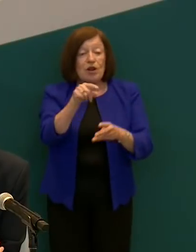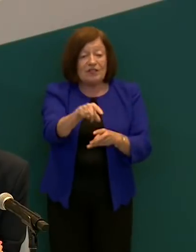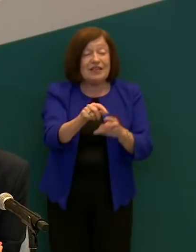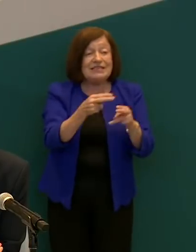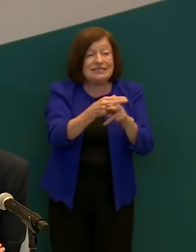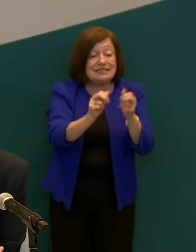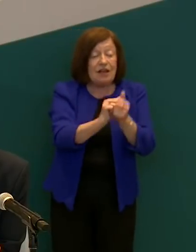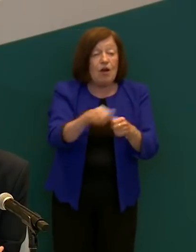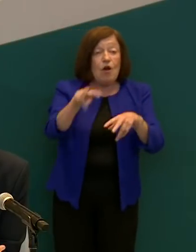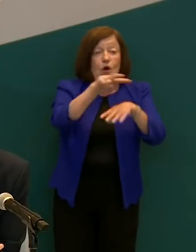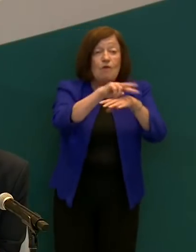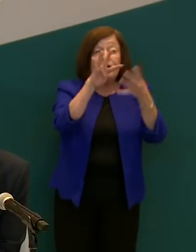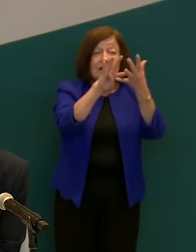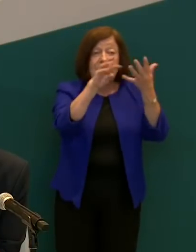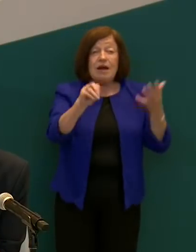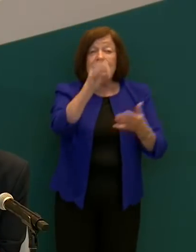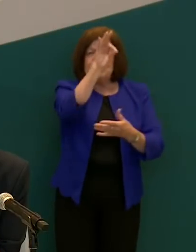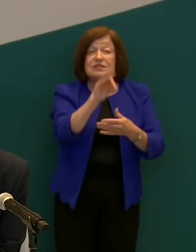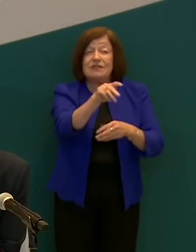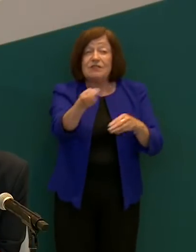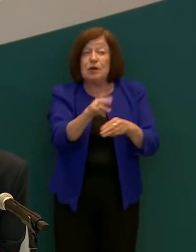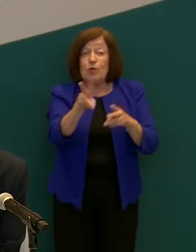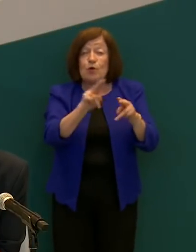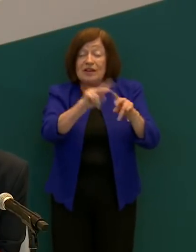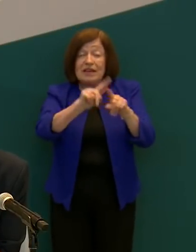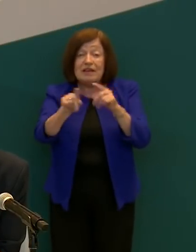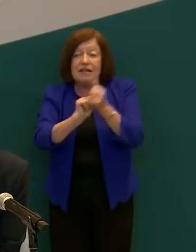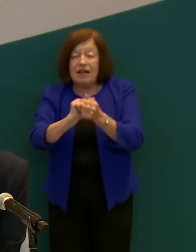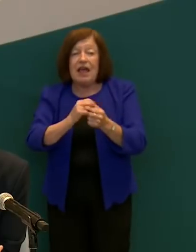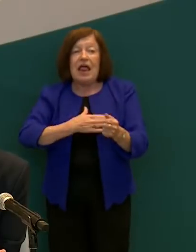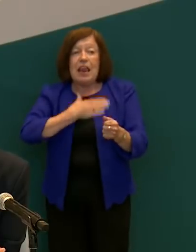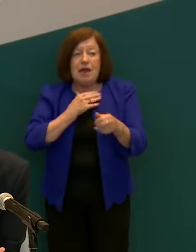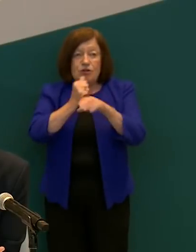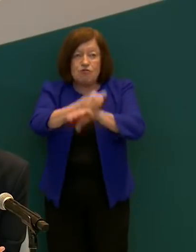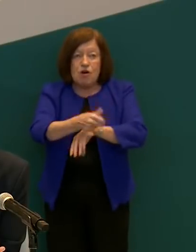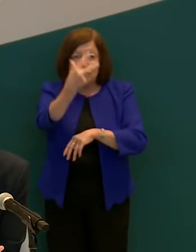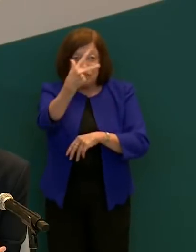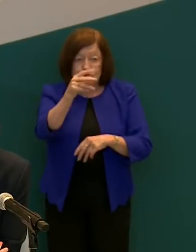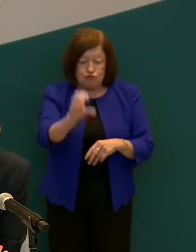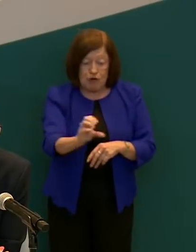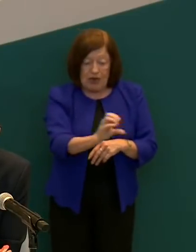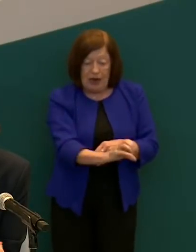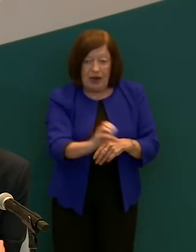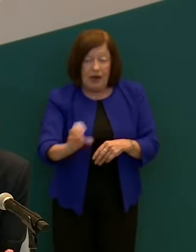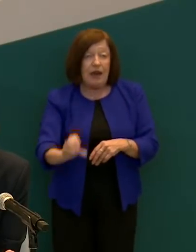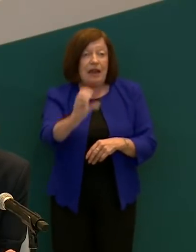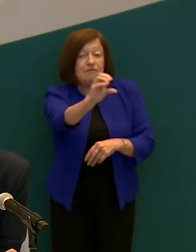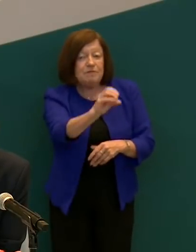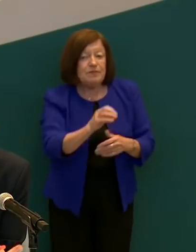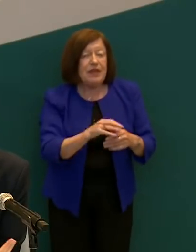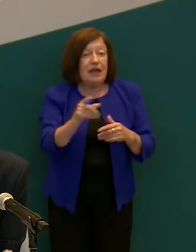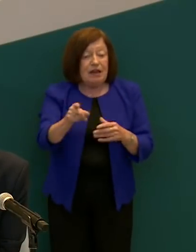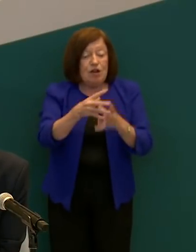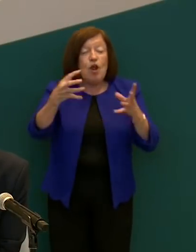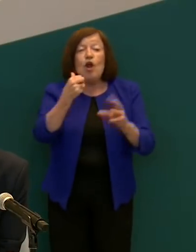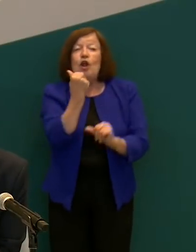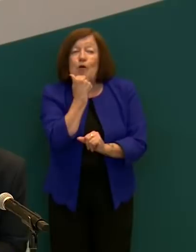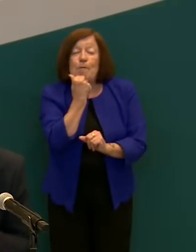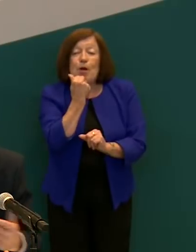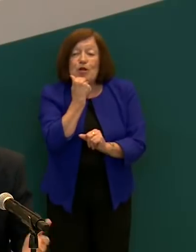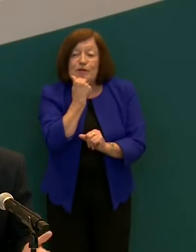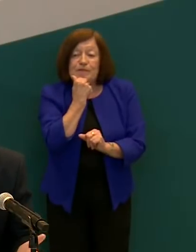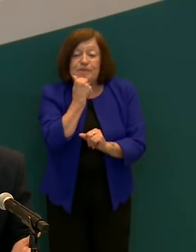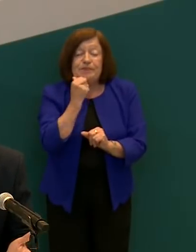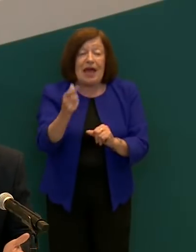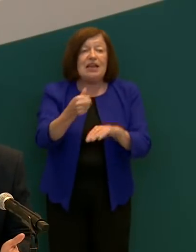facilities, over 90% of people working in these facilities, live across these 3 counties, we felt that it would be proportionate.